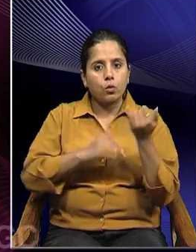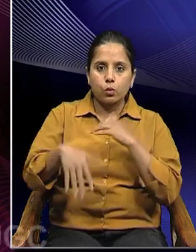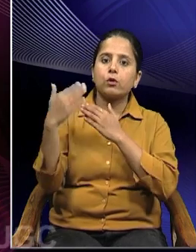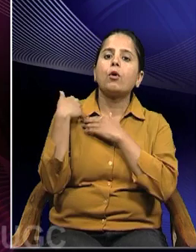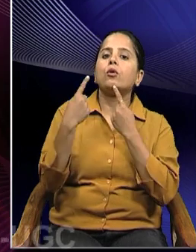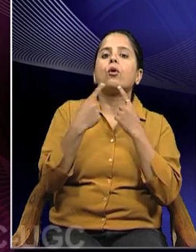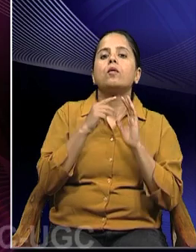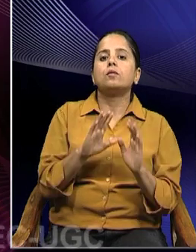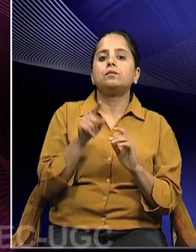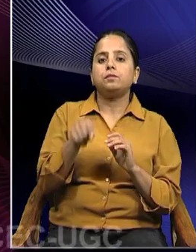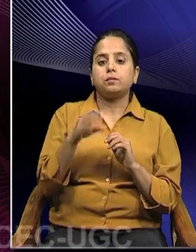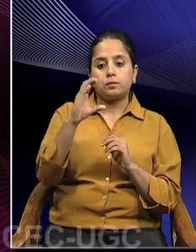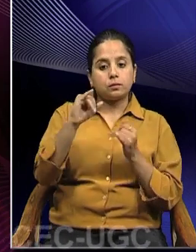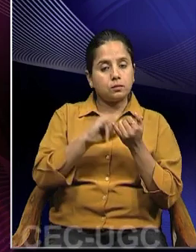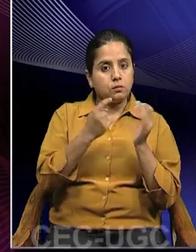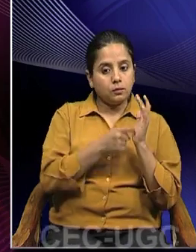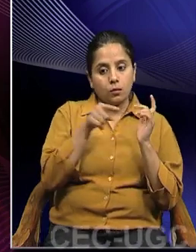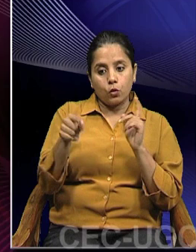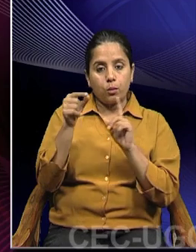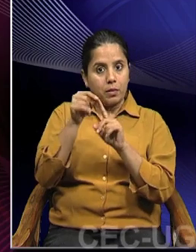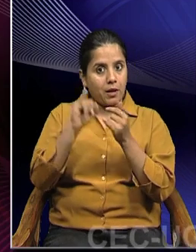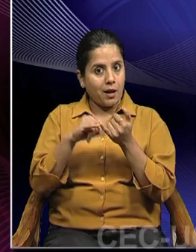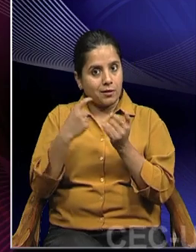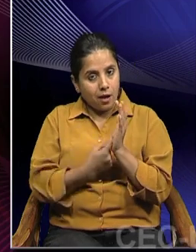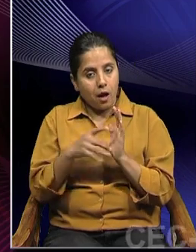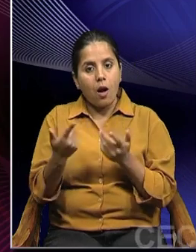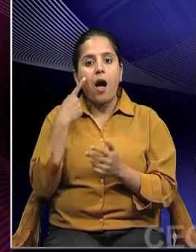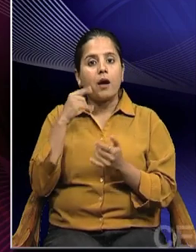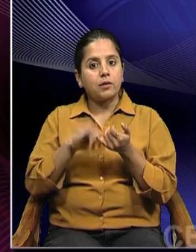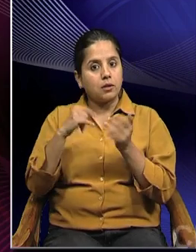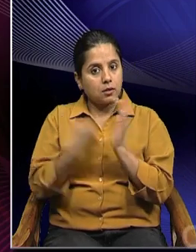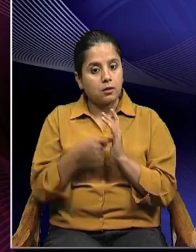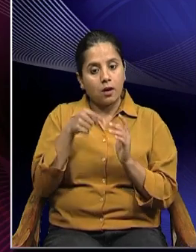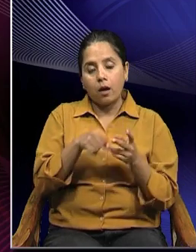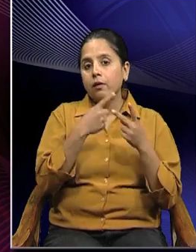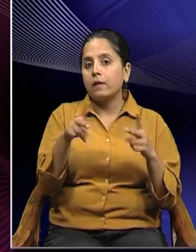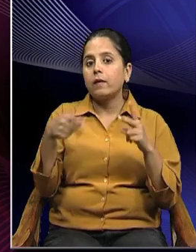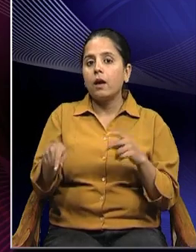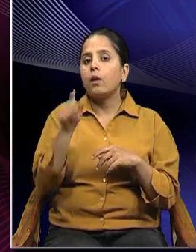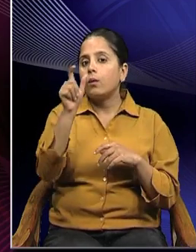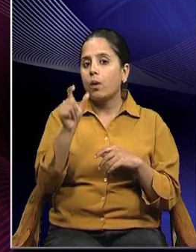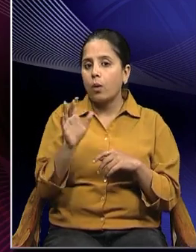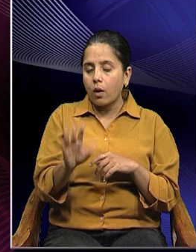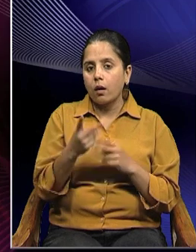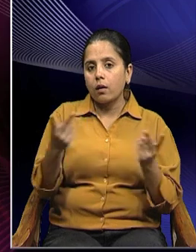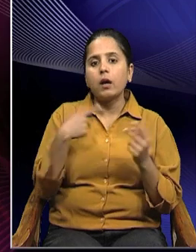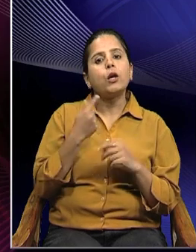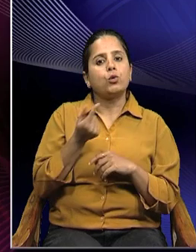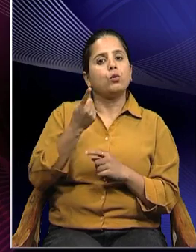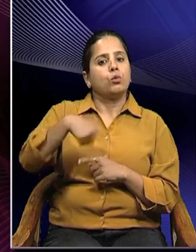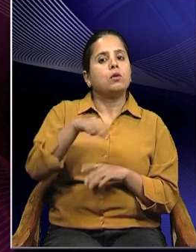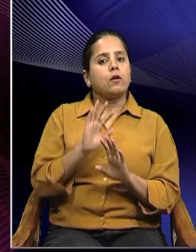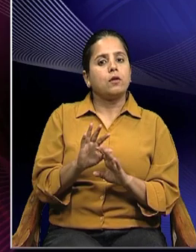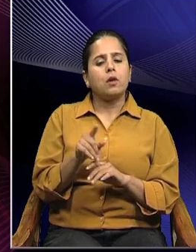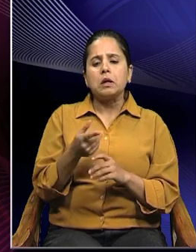responsibility. So, from CSR to PSR and then ISR, these are the different terms or jargons which we are using.